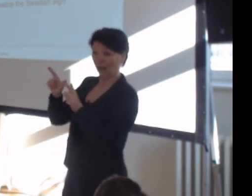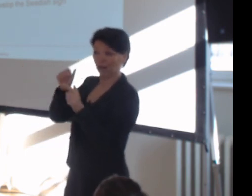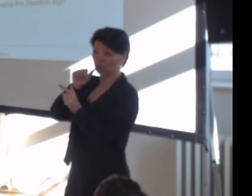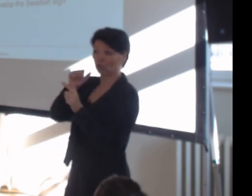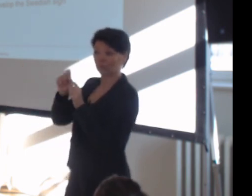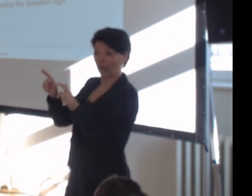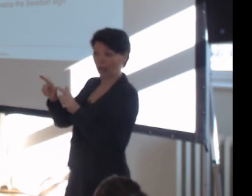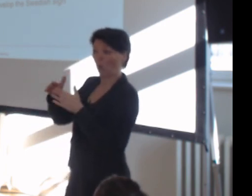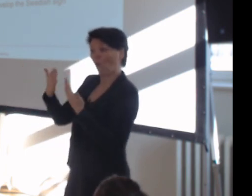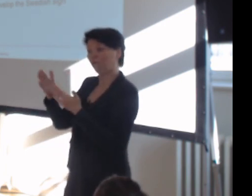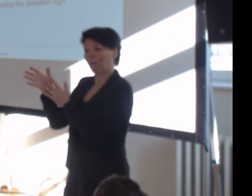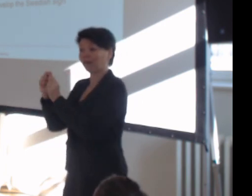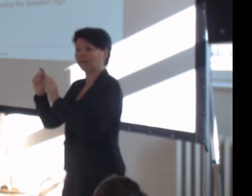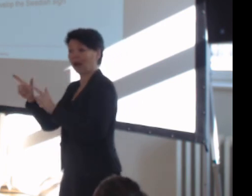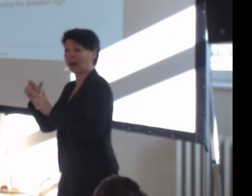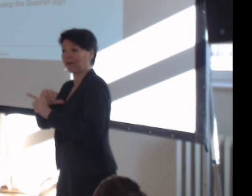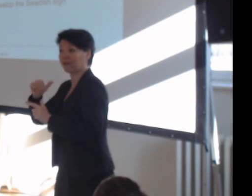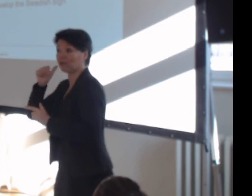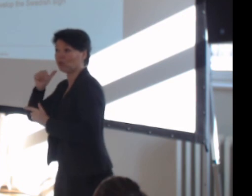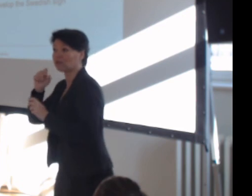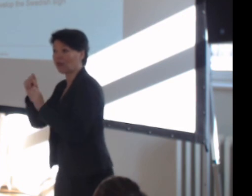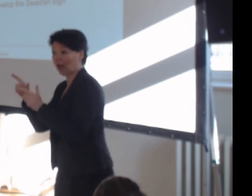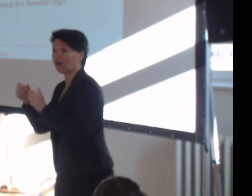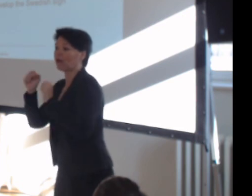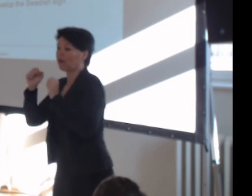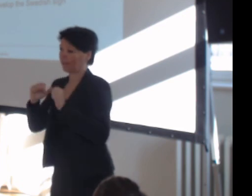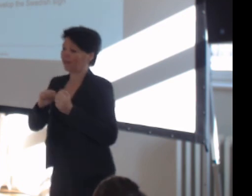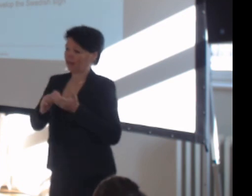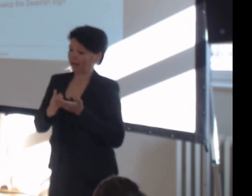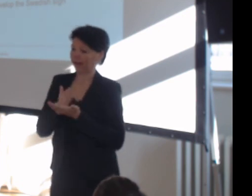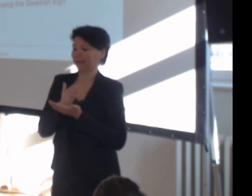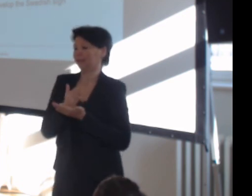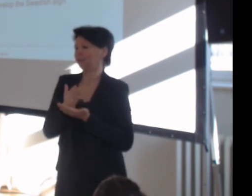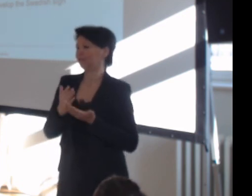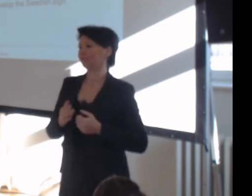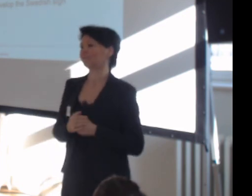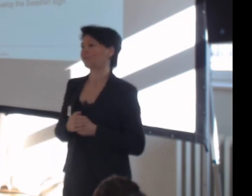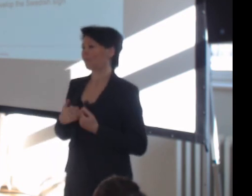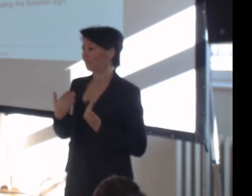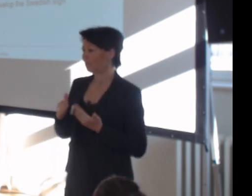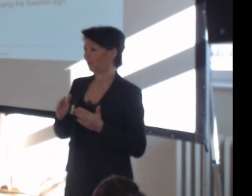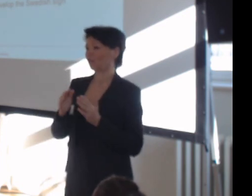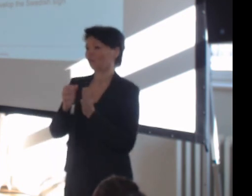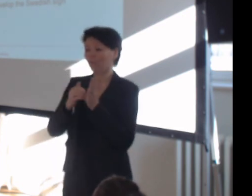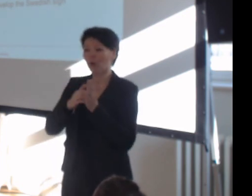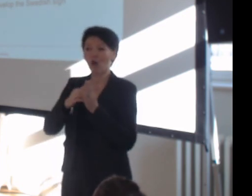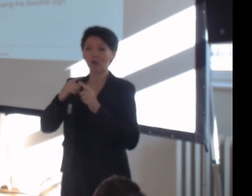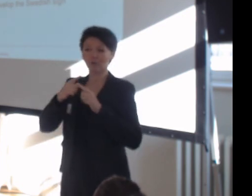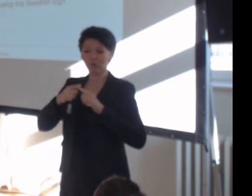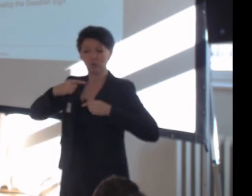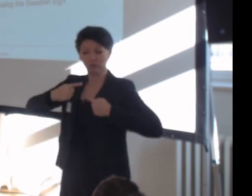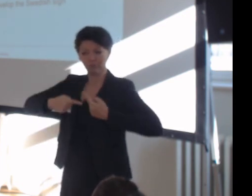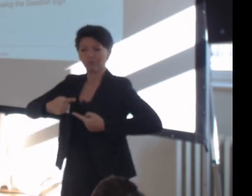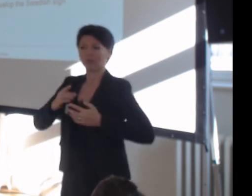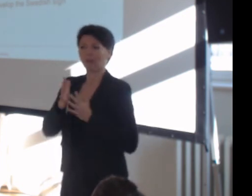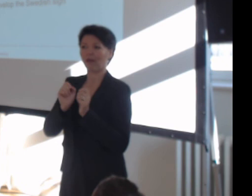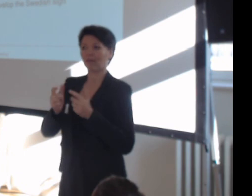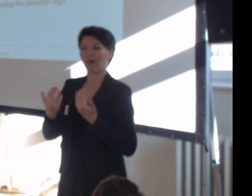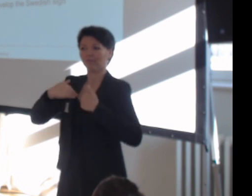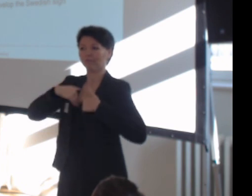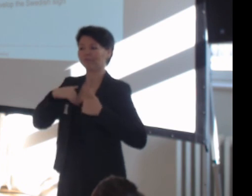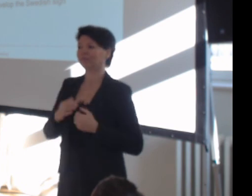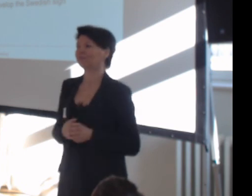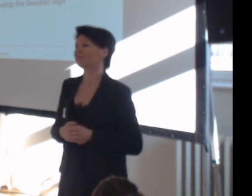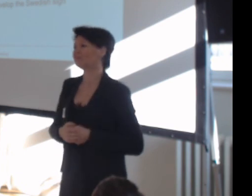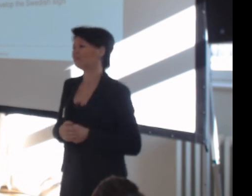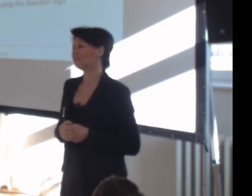to learn, use and develop Swedish sign language. There's actually other acts in the Swedish legislation to